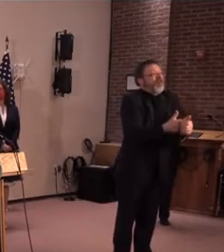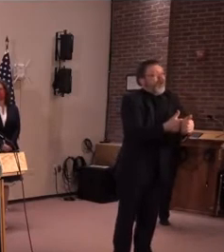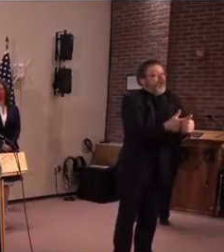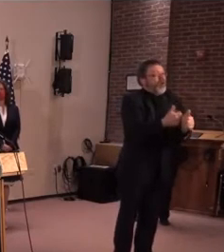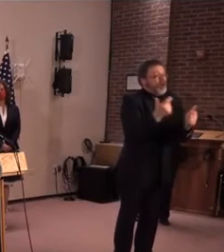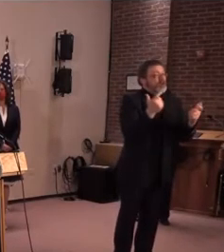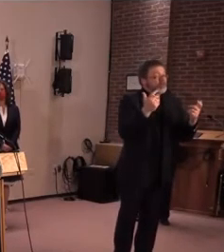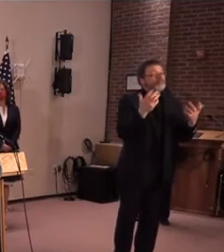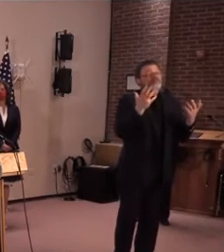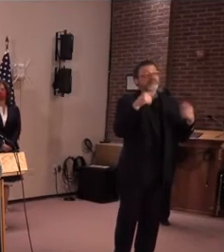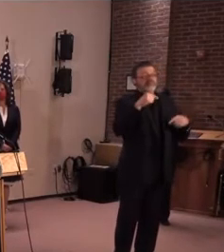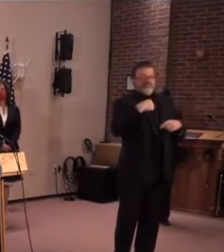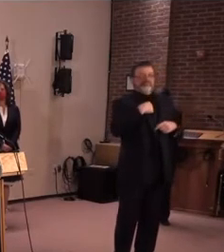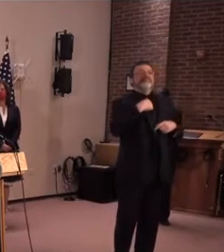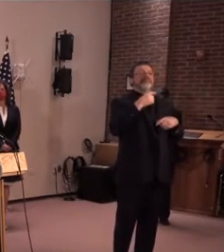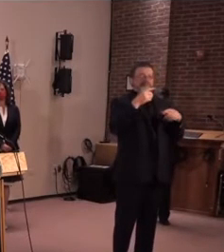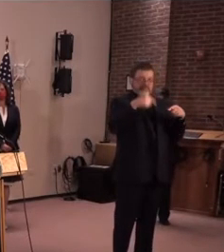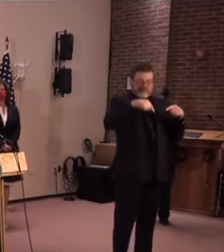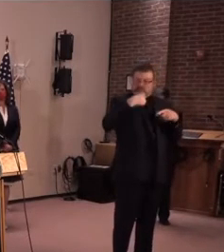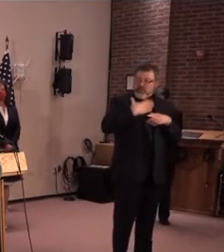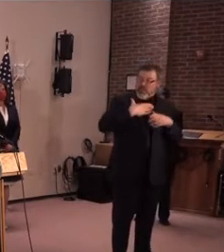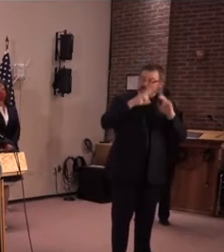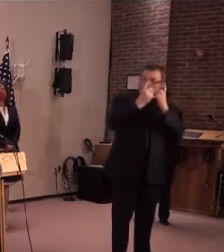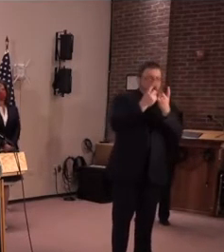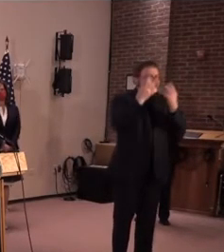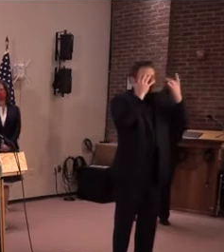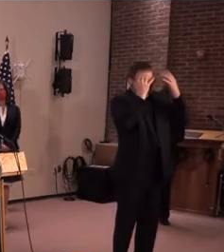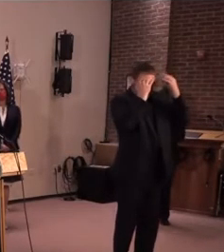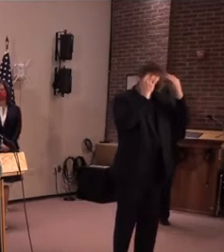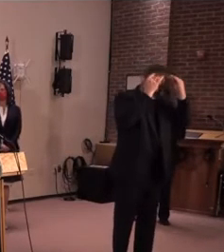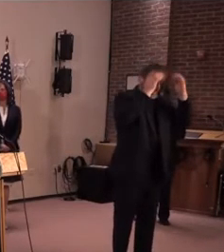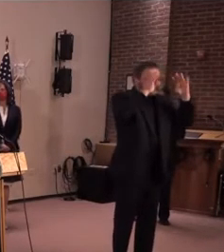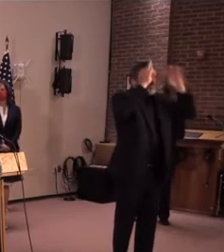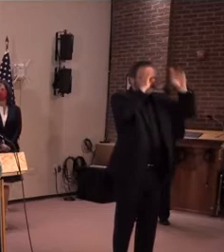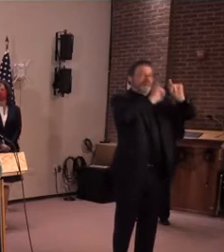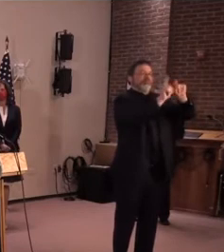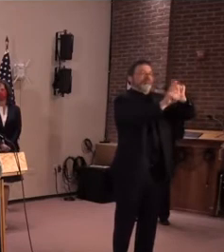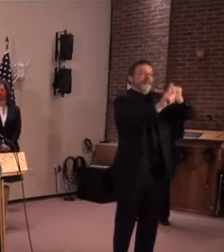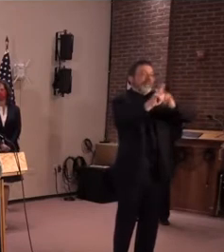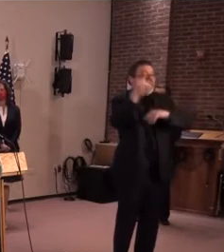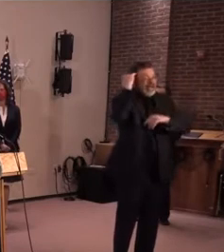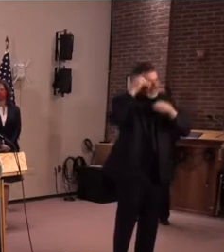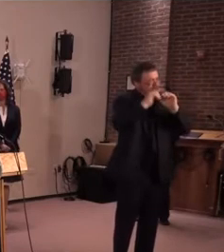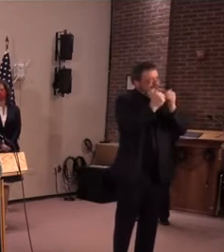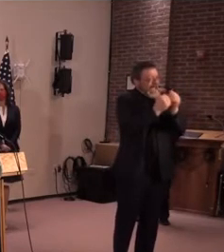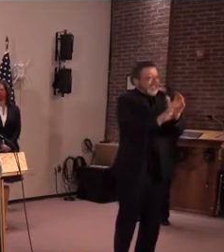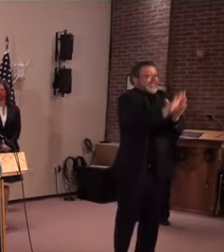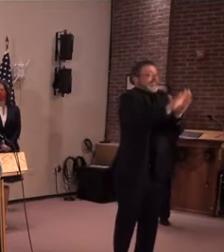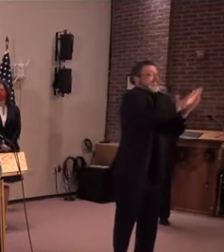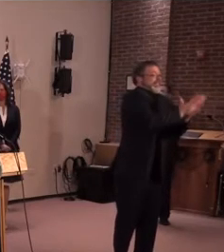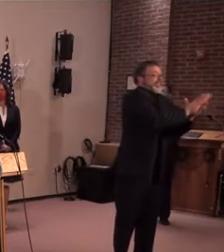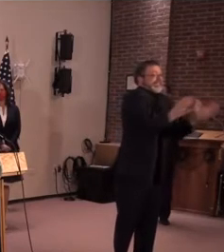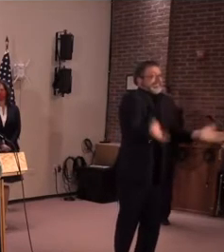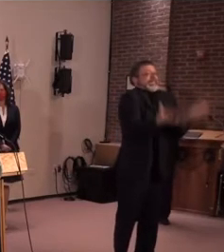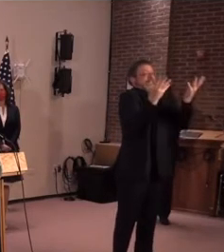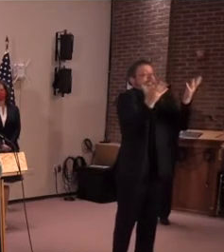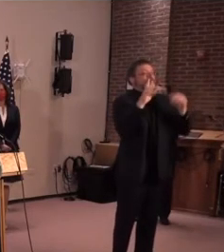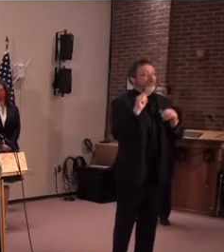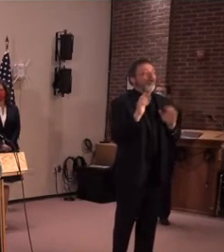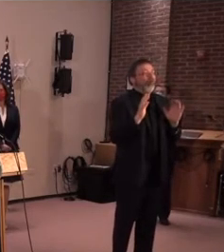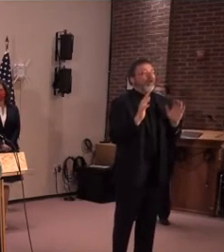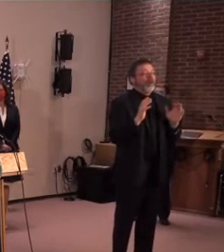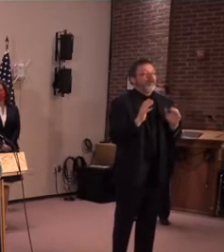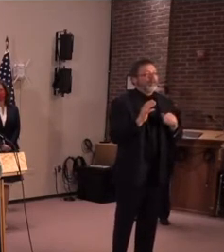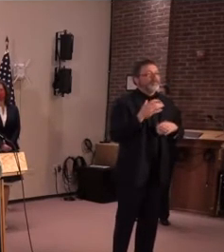programs that encourage local spending. We know that communities have their own ideas about what might work best for their